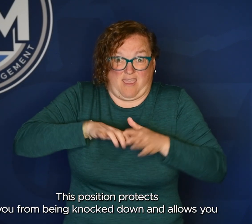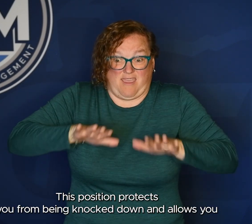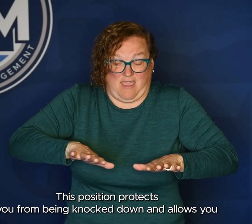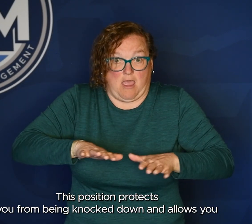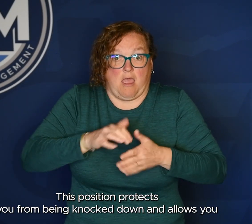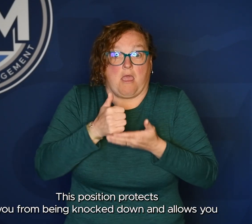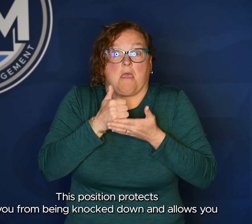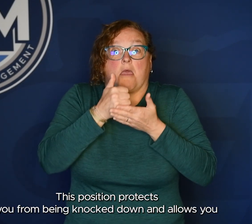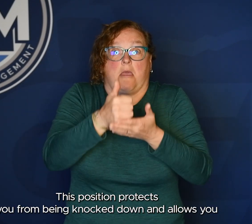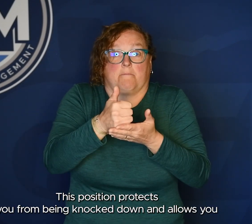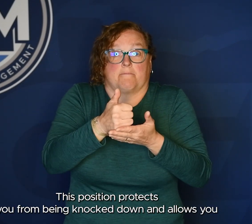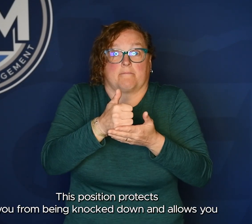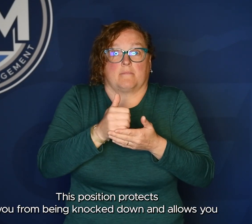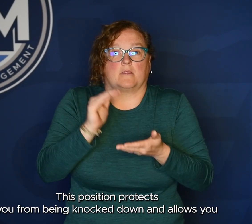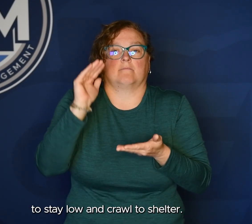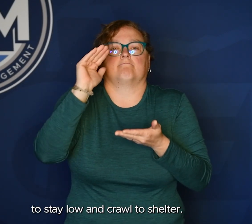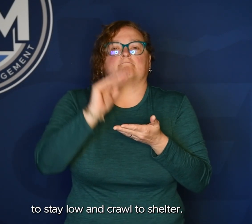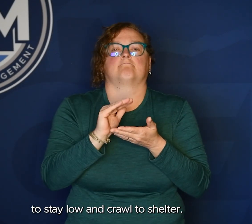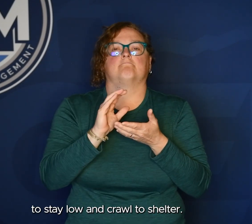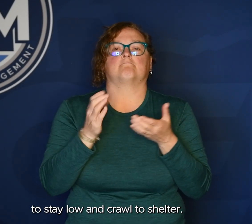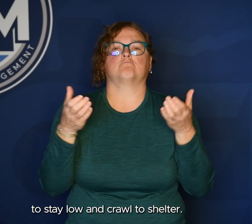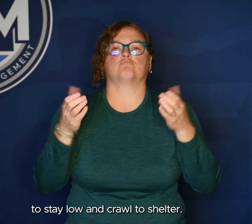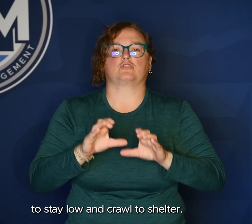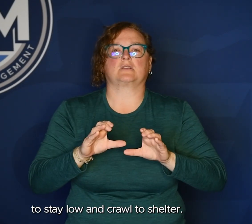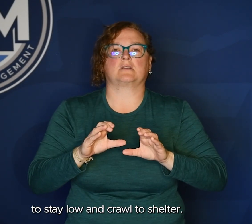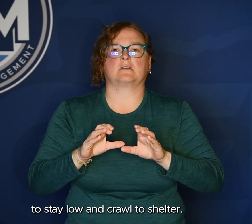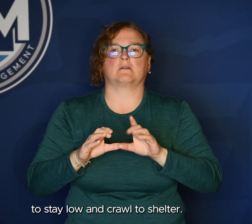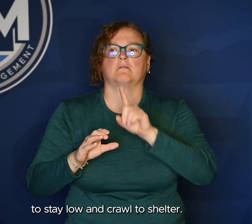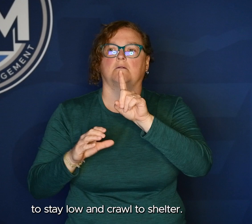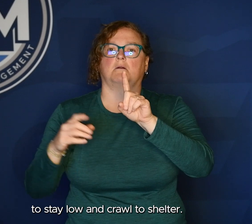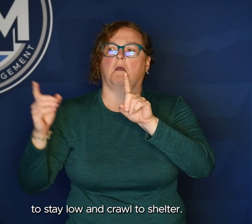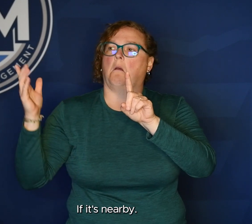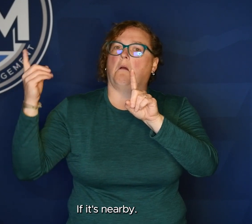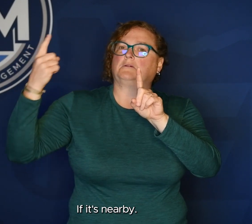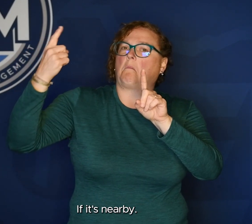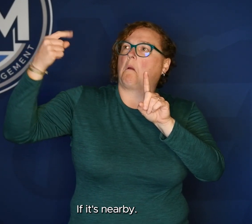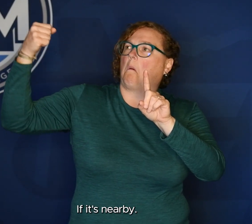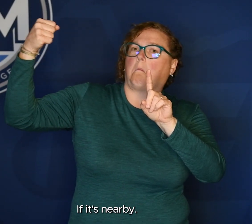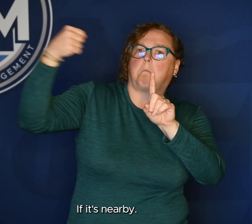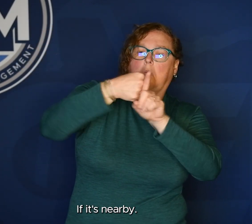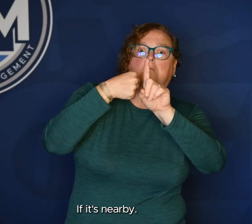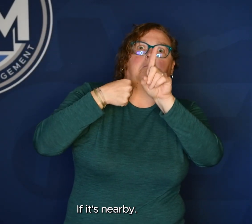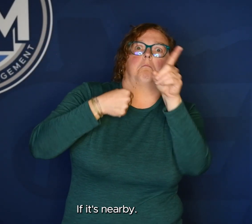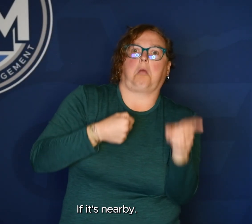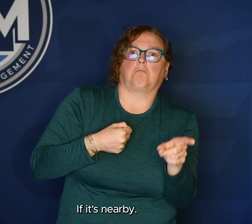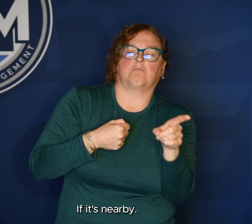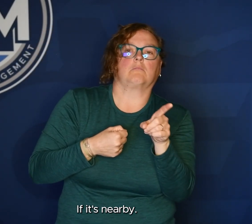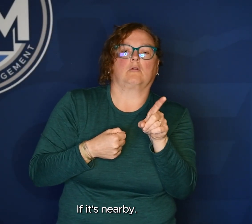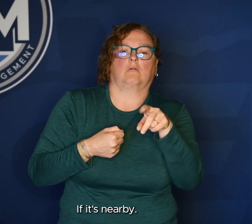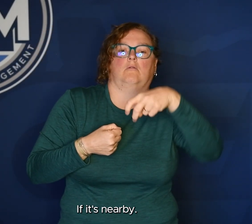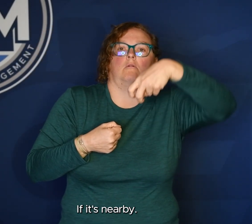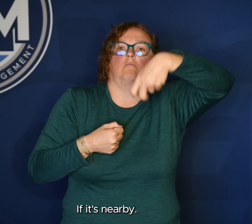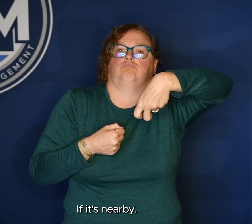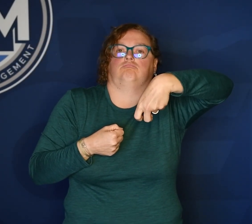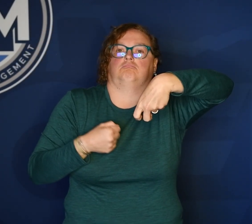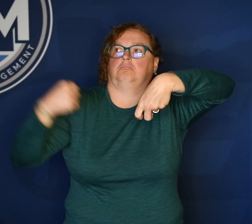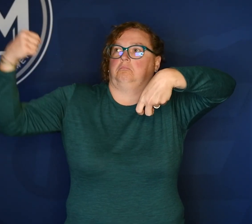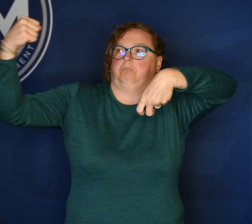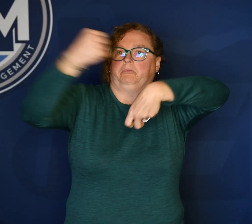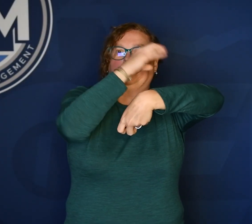protects you from being knocked down and allows you to stay low and crawl to shelter if it's nearby.